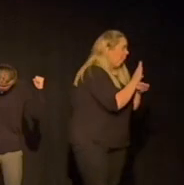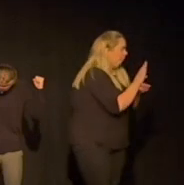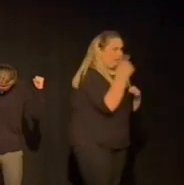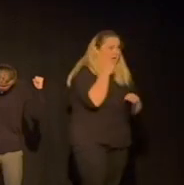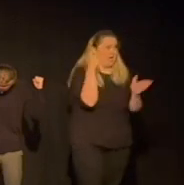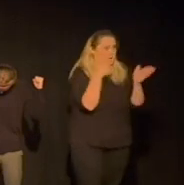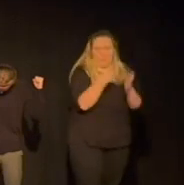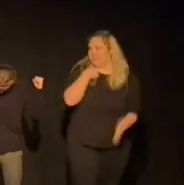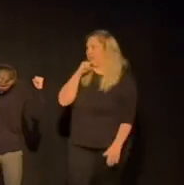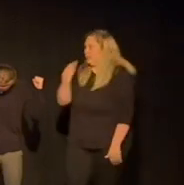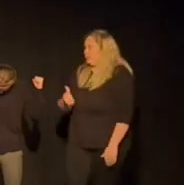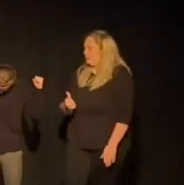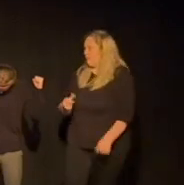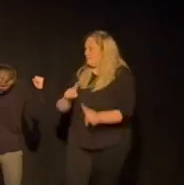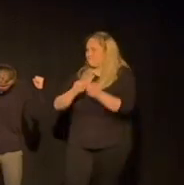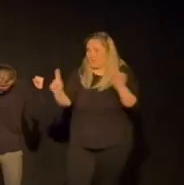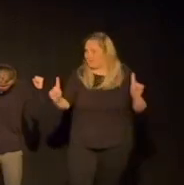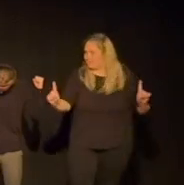notice.